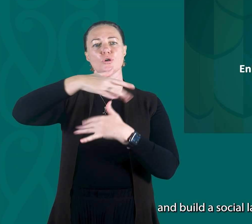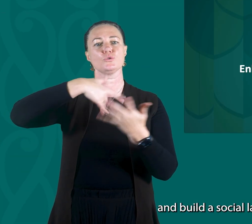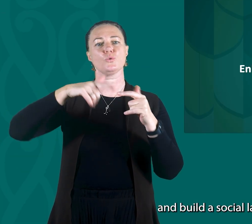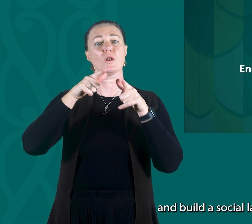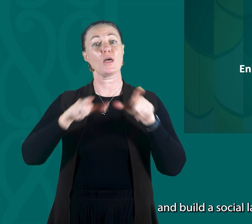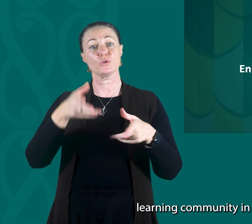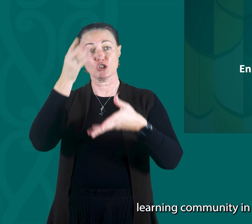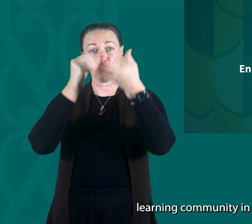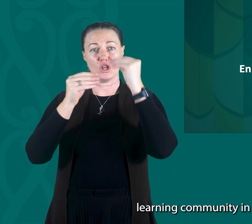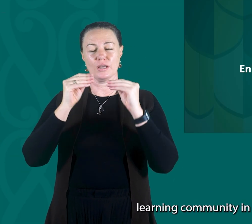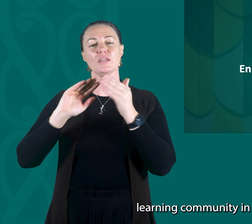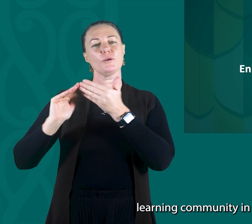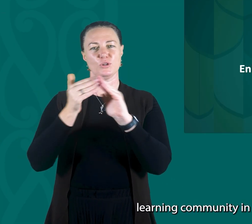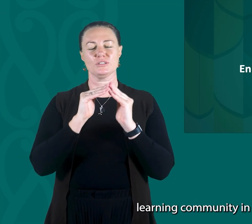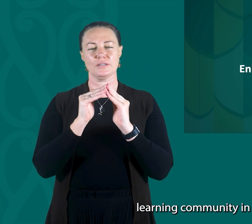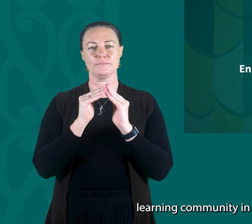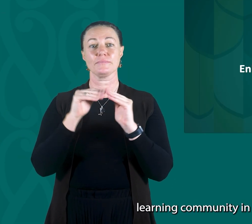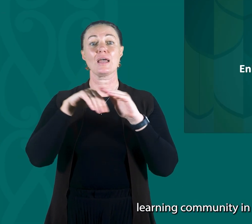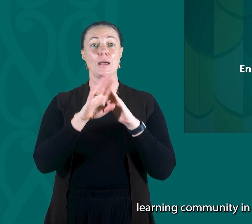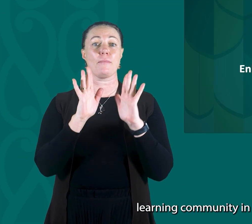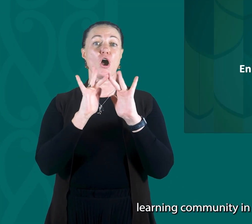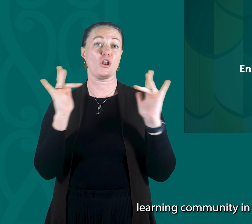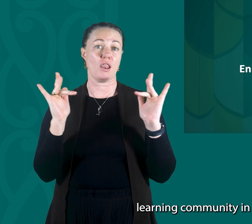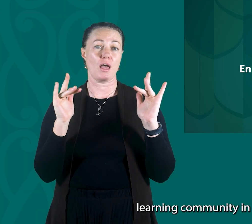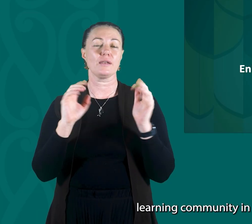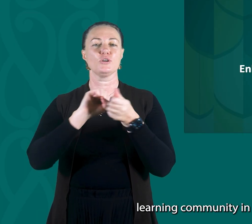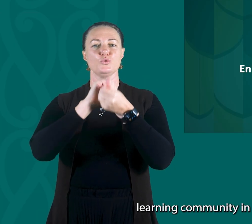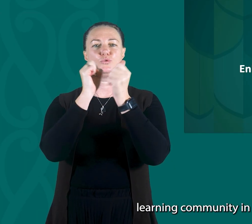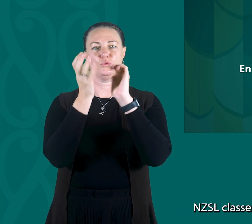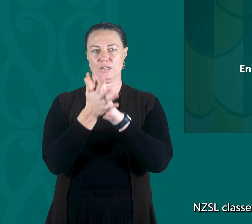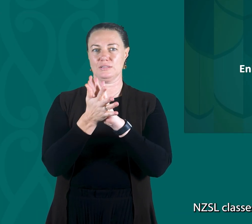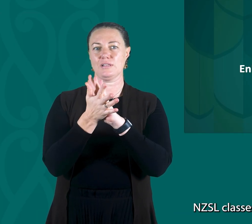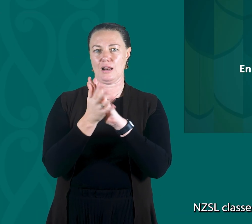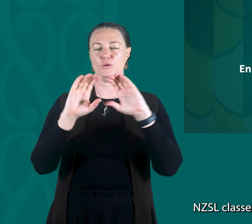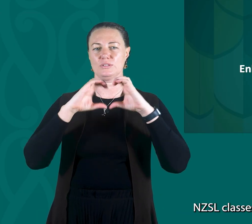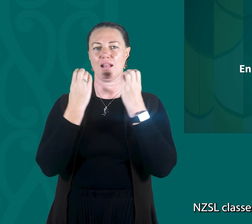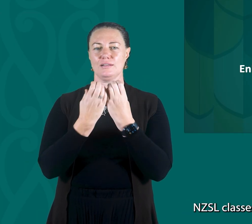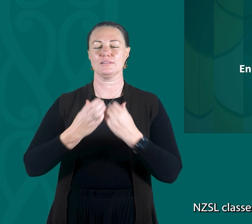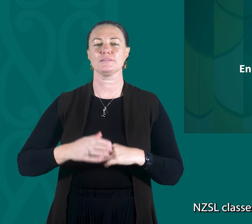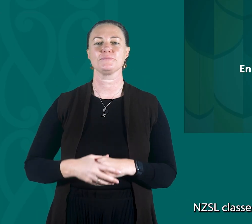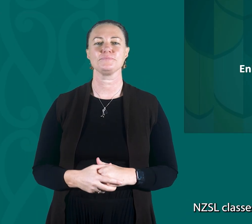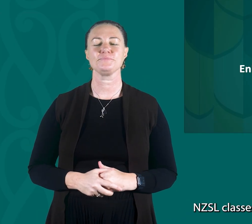social language learning community in online NCEA NZSL classes.